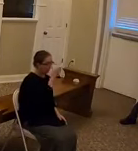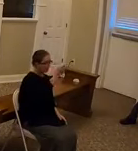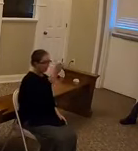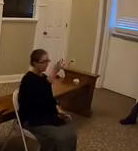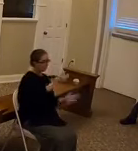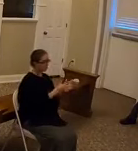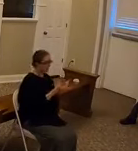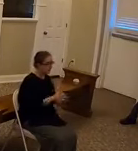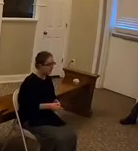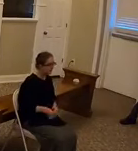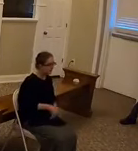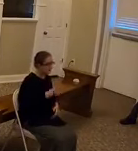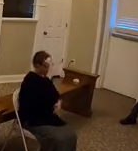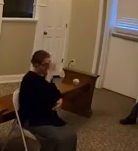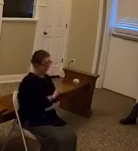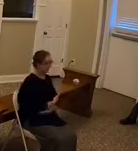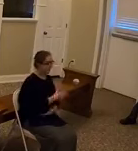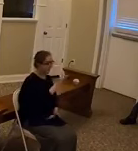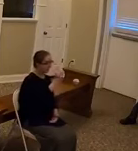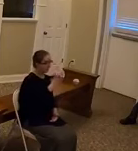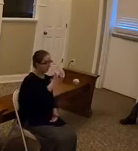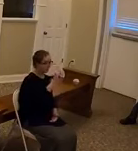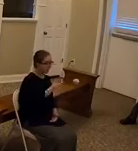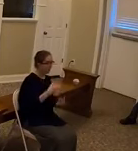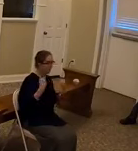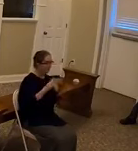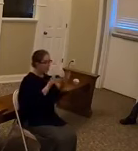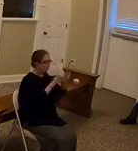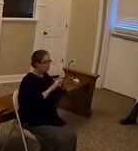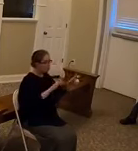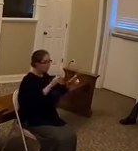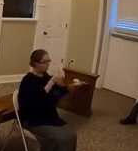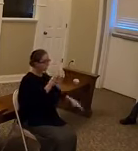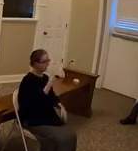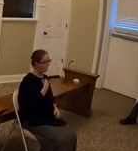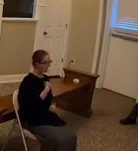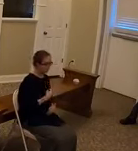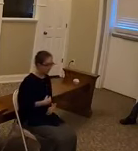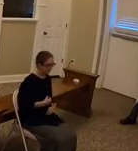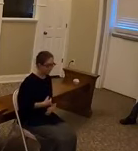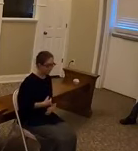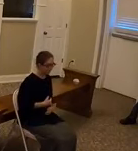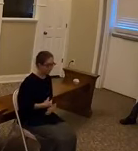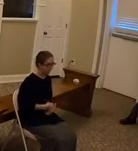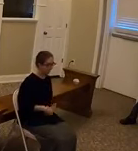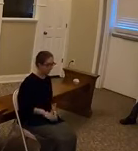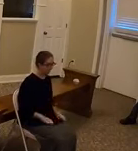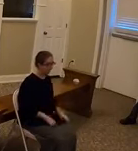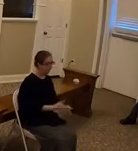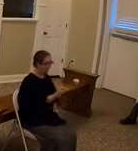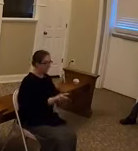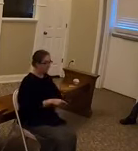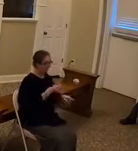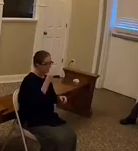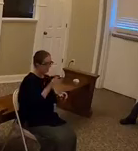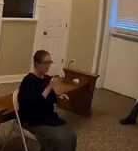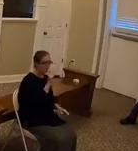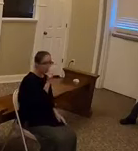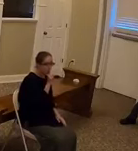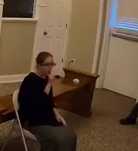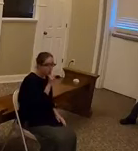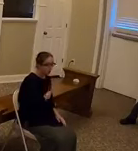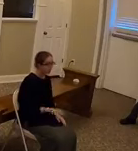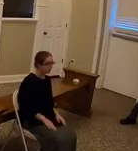screaming, "Jesus, thou son of David, have mercy on me." The people around said, "Be quiet,